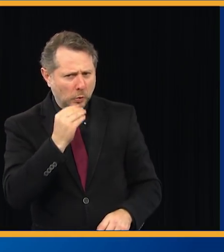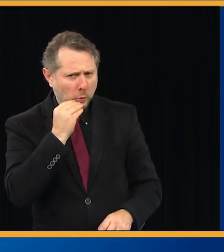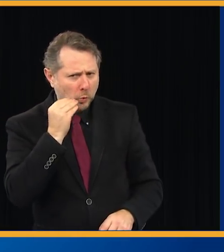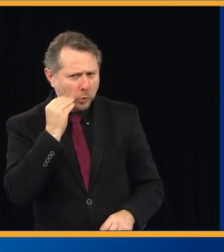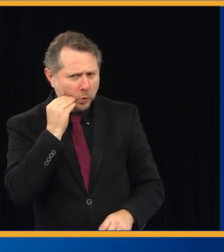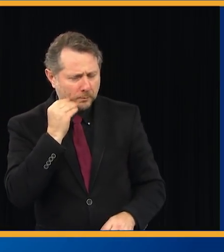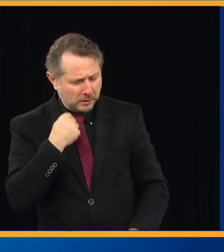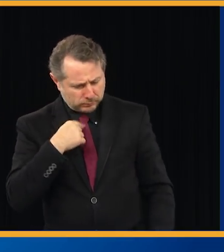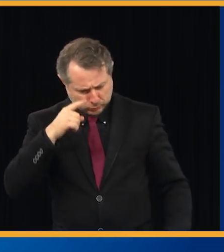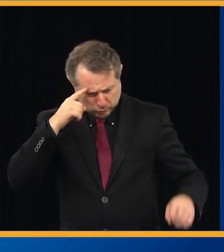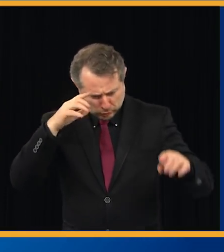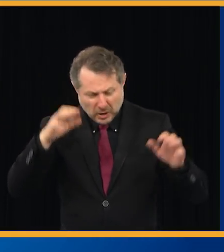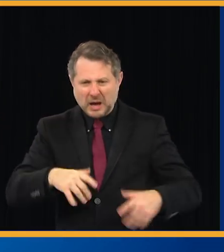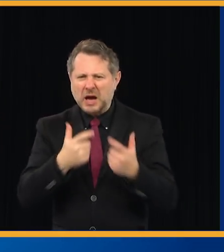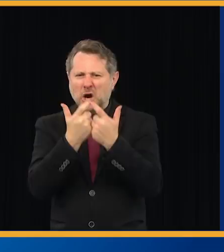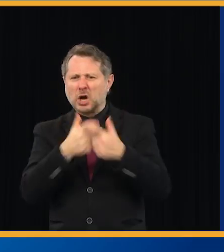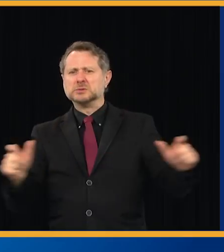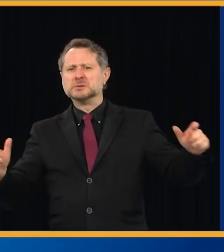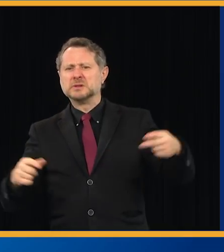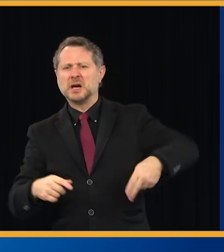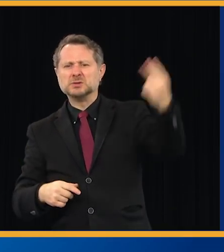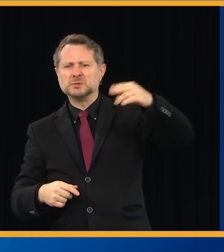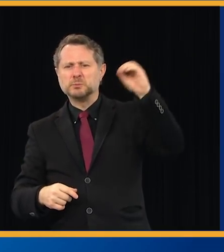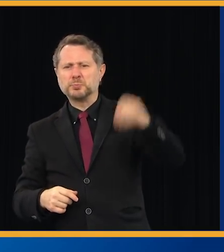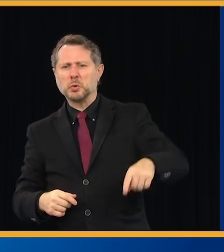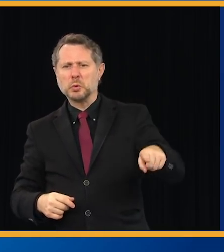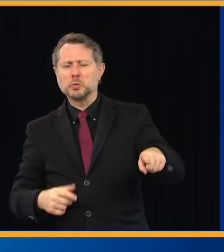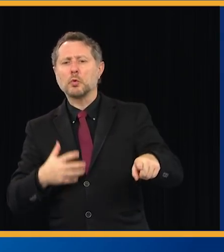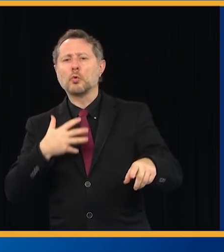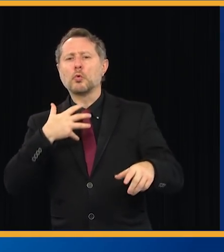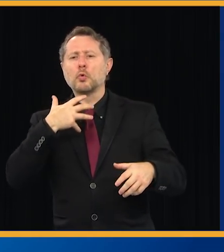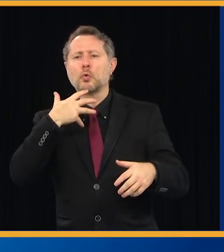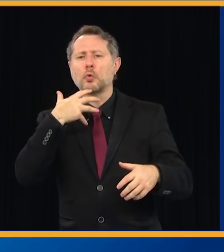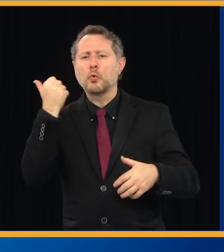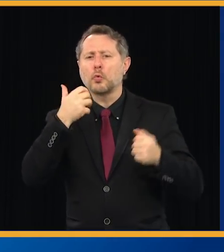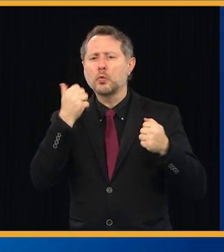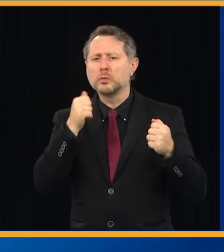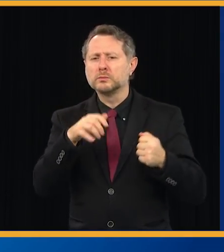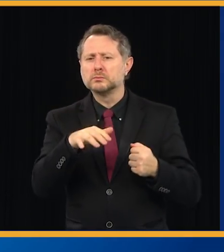Disproportionately older. But by the way, older starts at 51 years old.